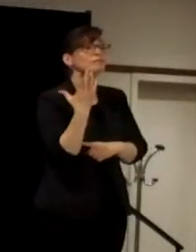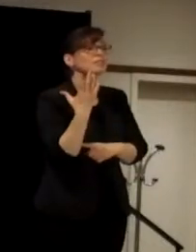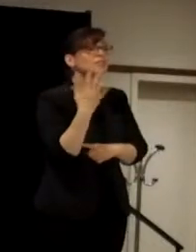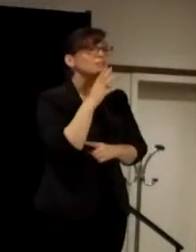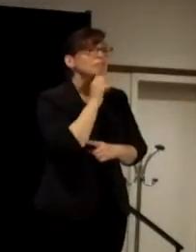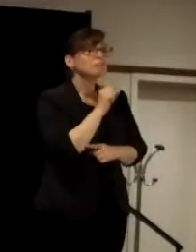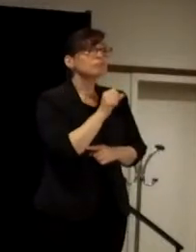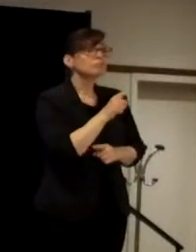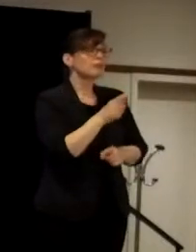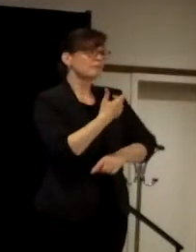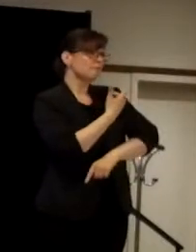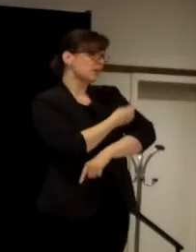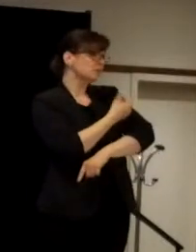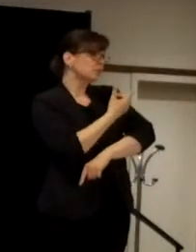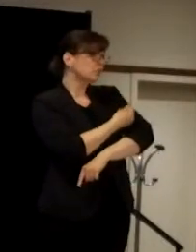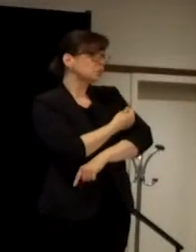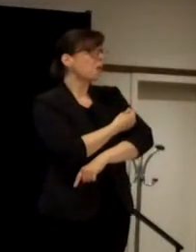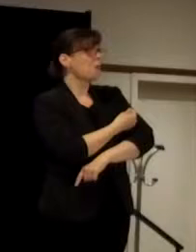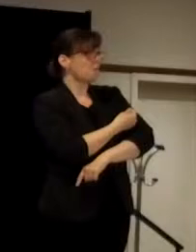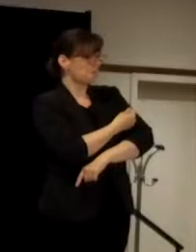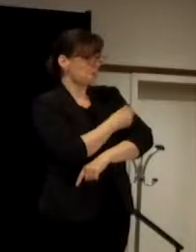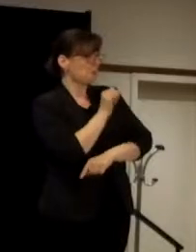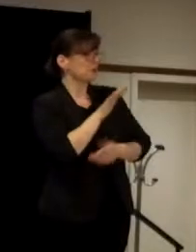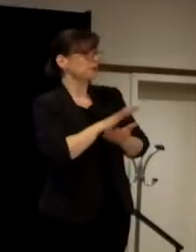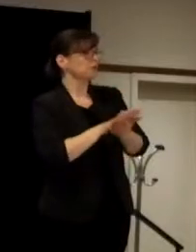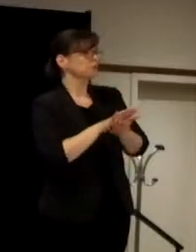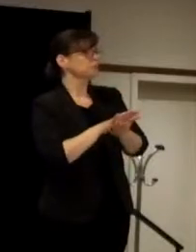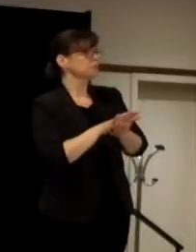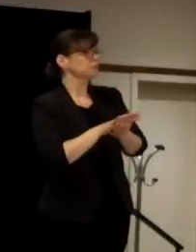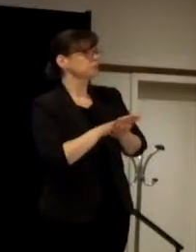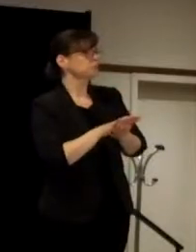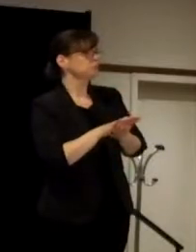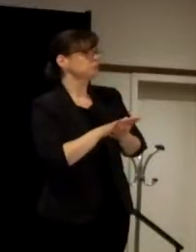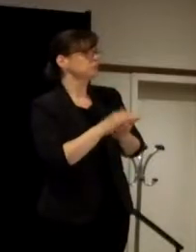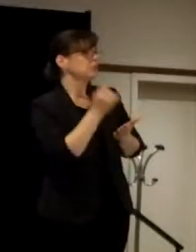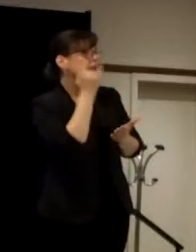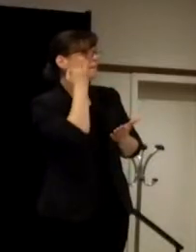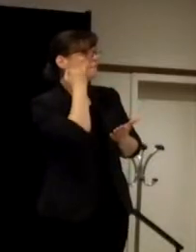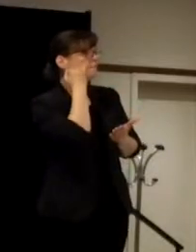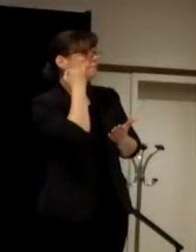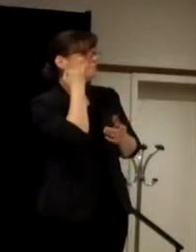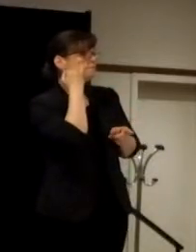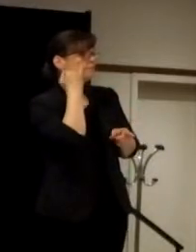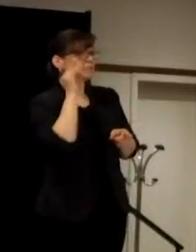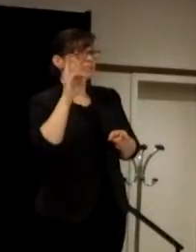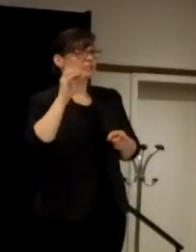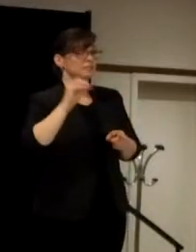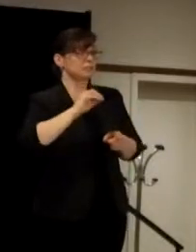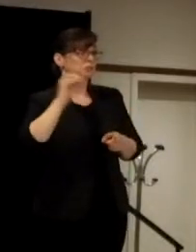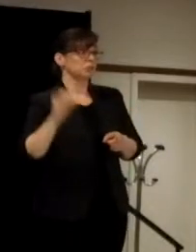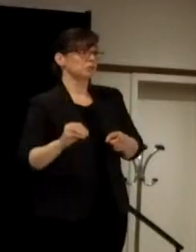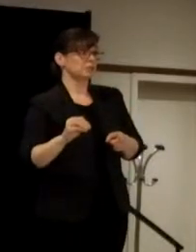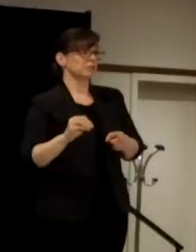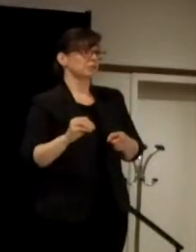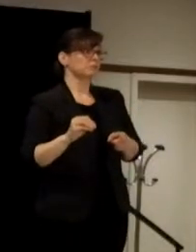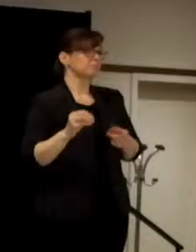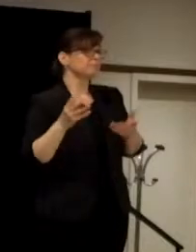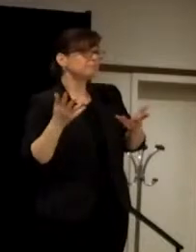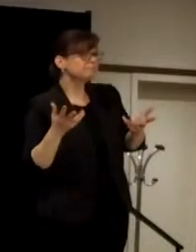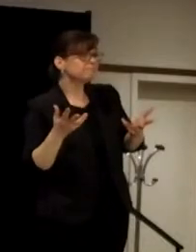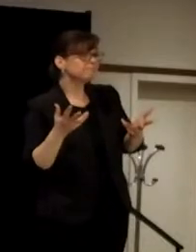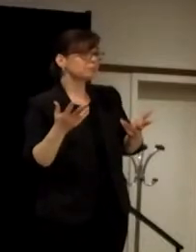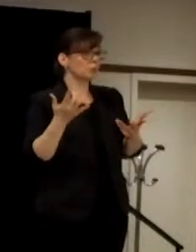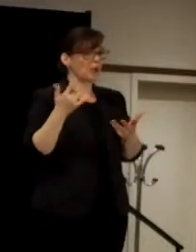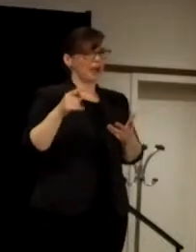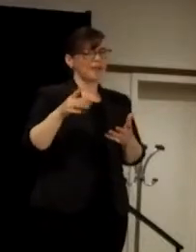get even less participation, even if it's not 70 out of that demographic because parents are nervous, I think we'll go a long ways.